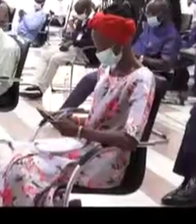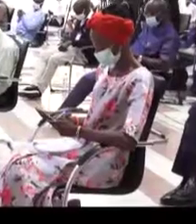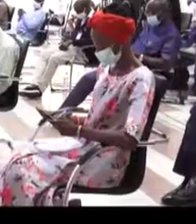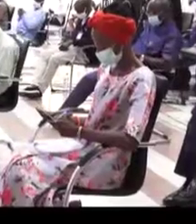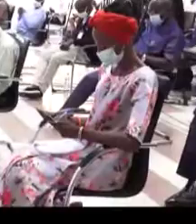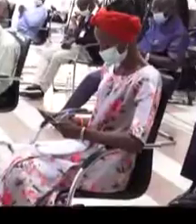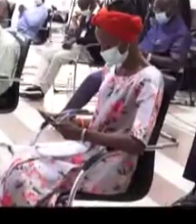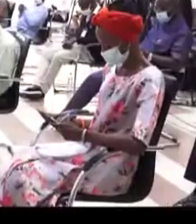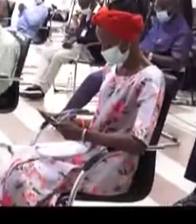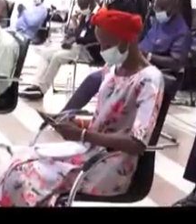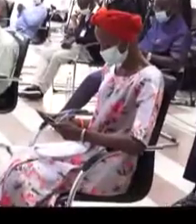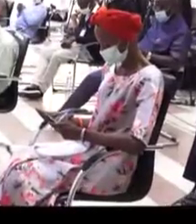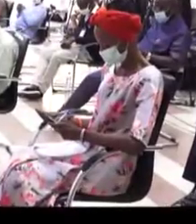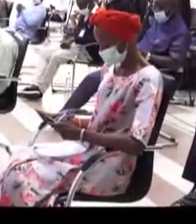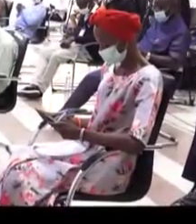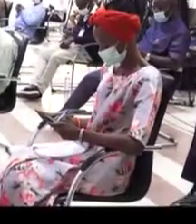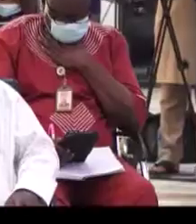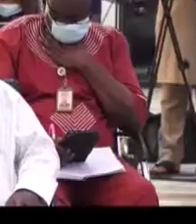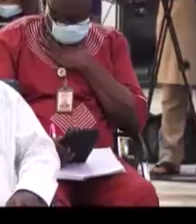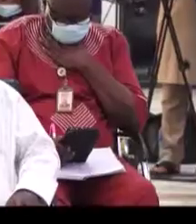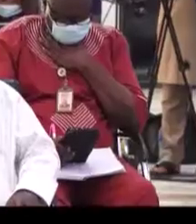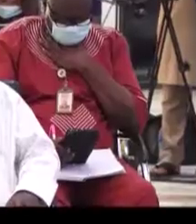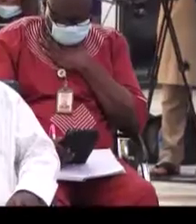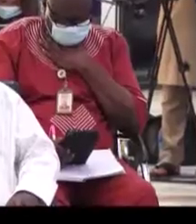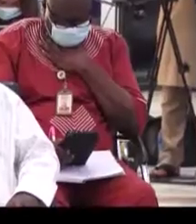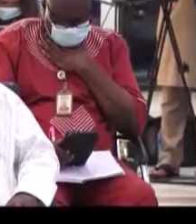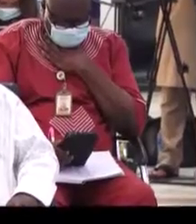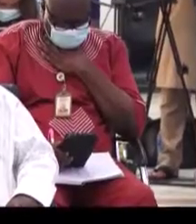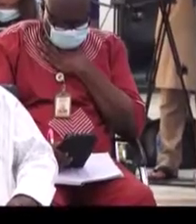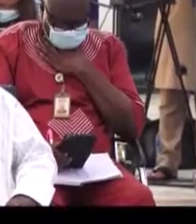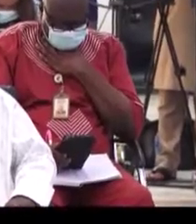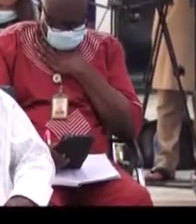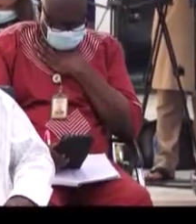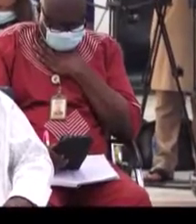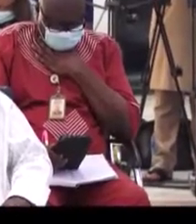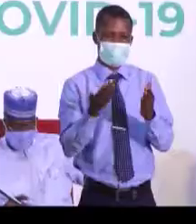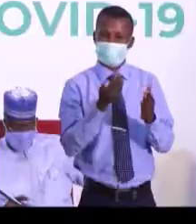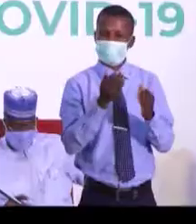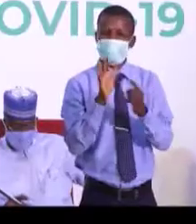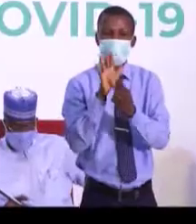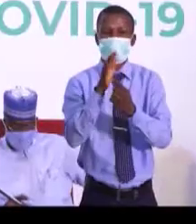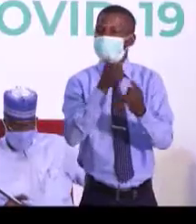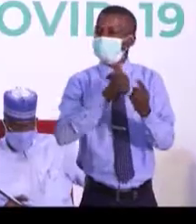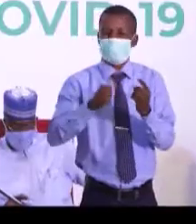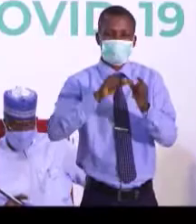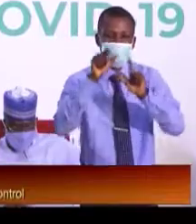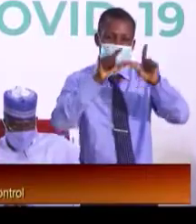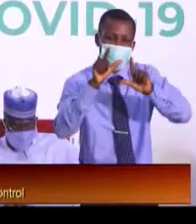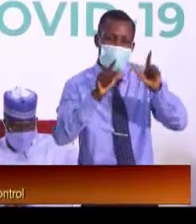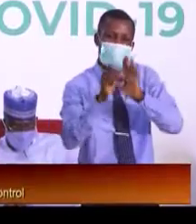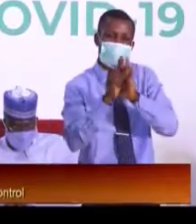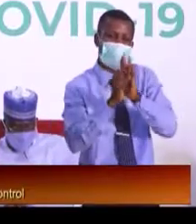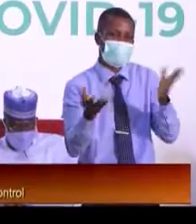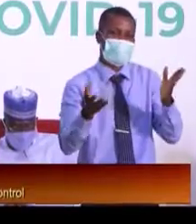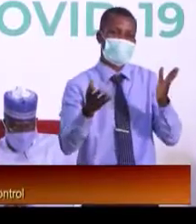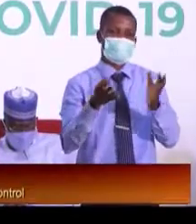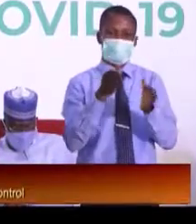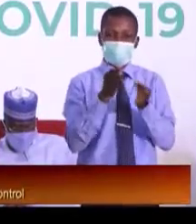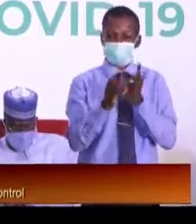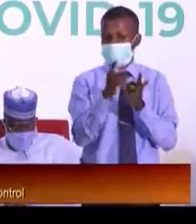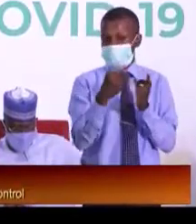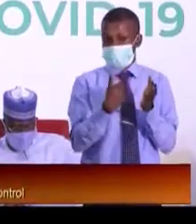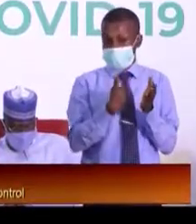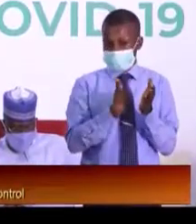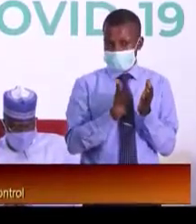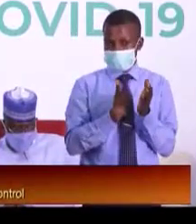New criteria for discharging confirmed cases of COVID-19 were announced. If you're symptomatic, you can be discharged if you